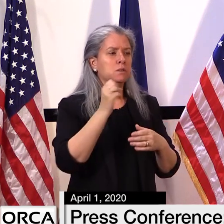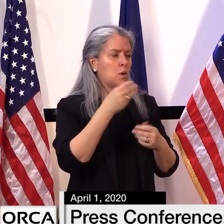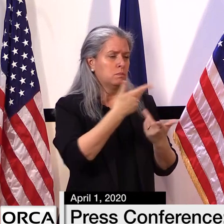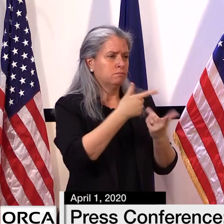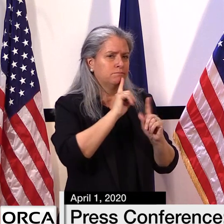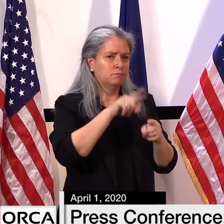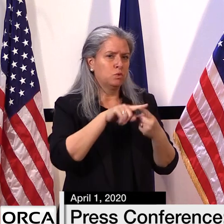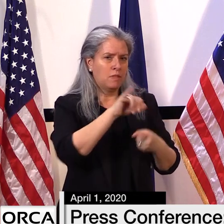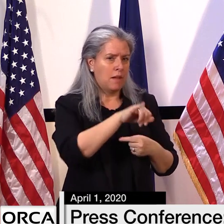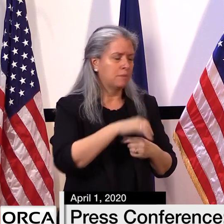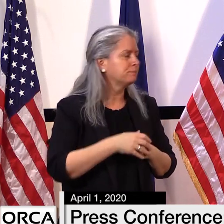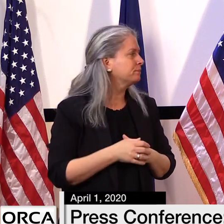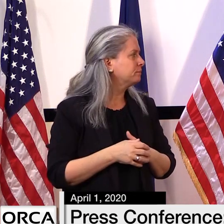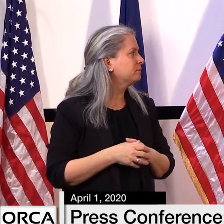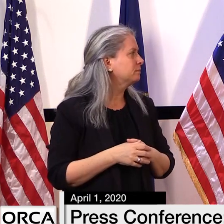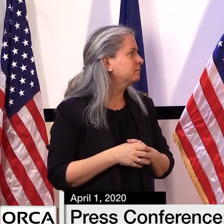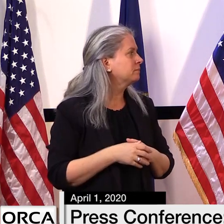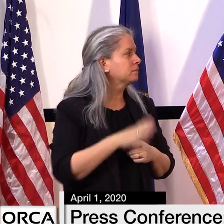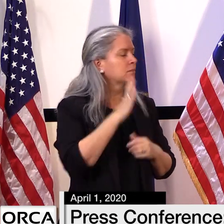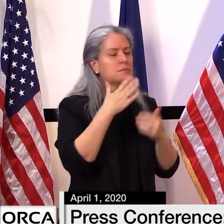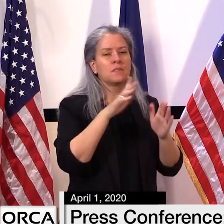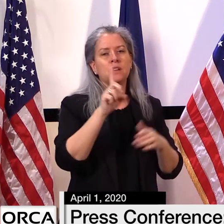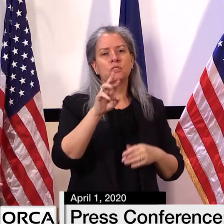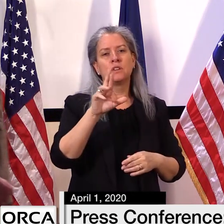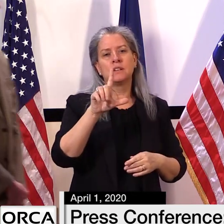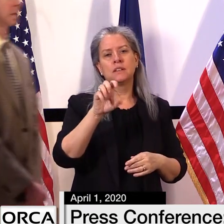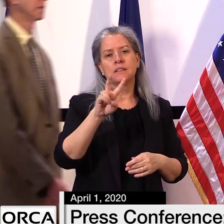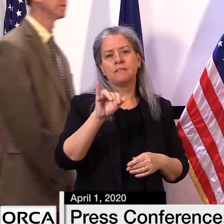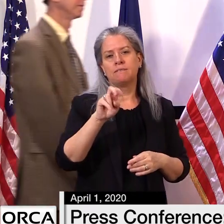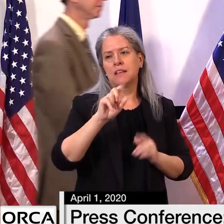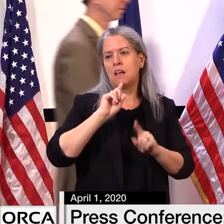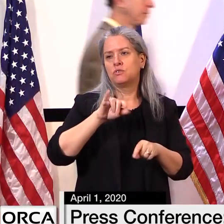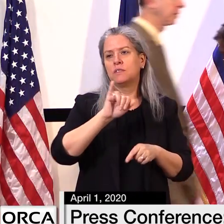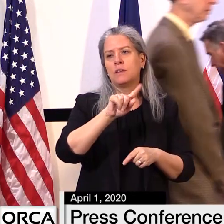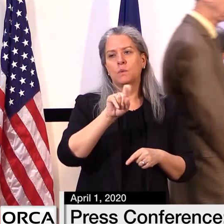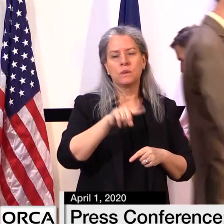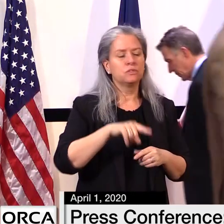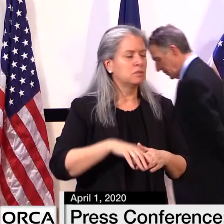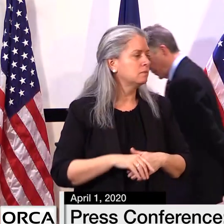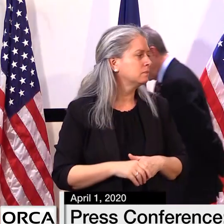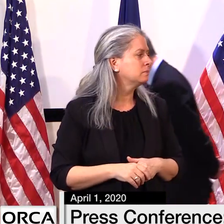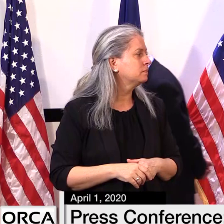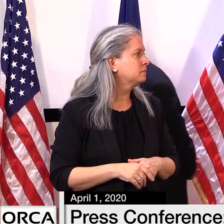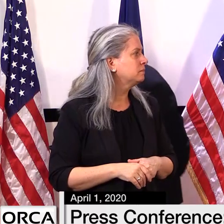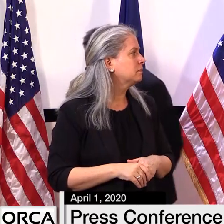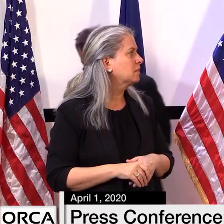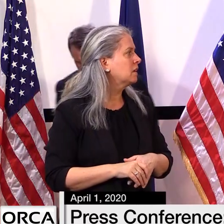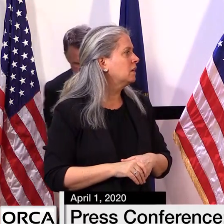to that, please? I'll have Dr. Levine answer that.